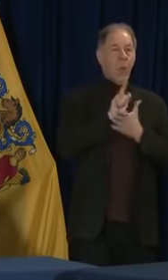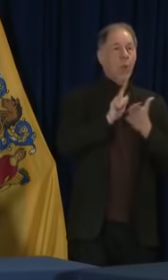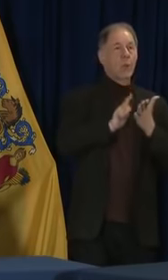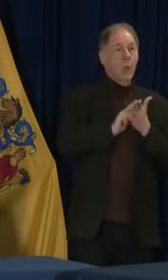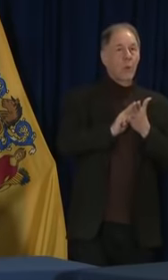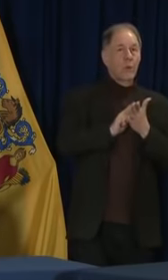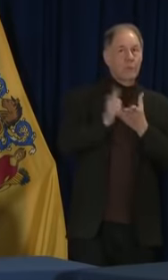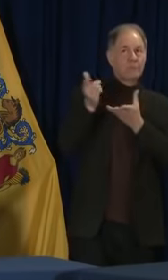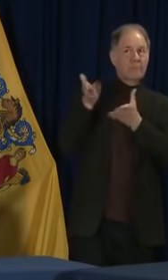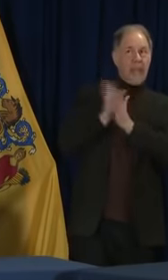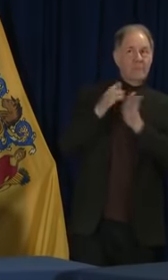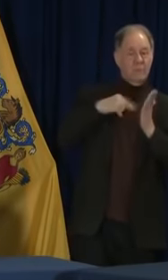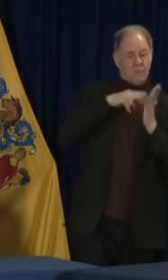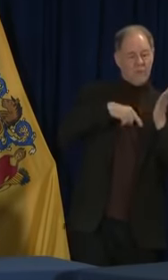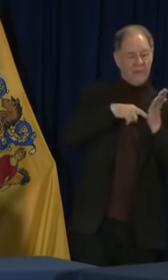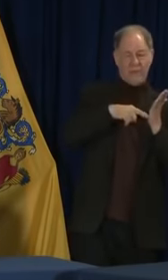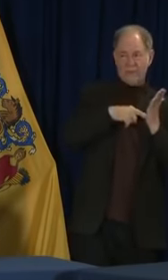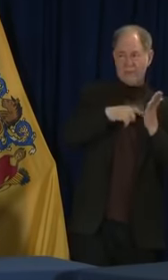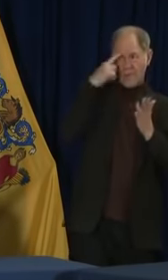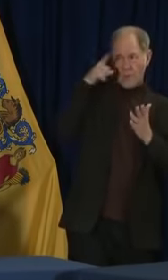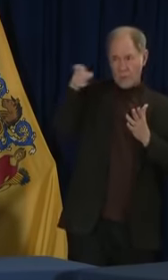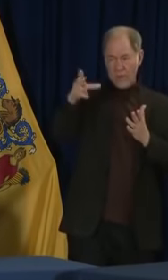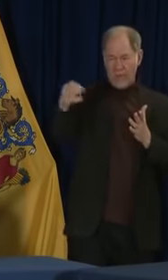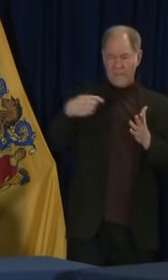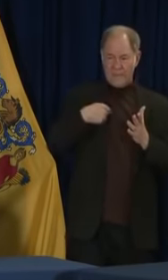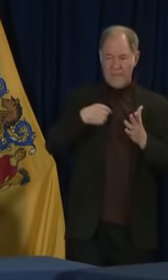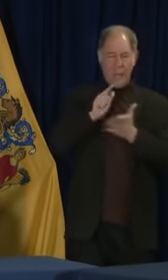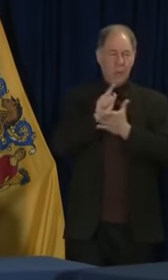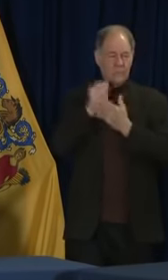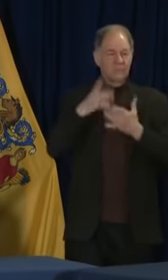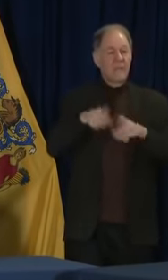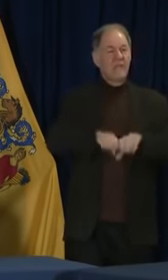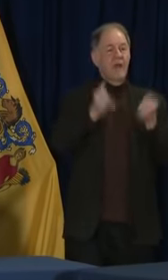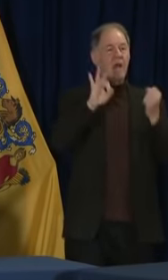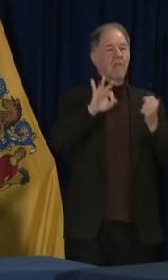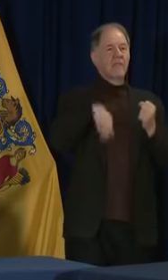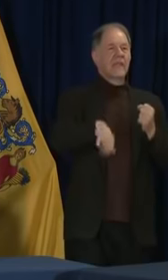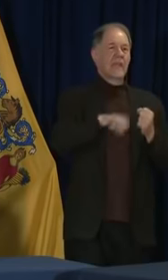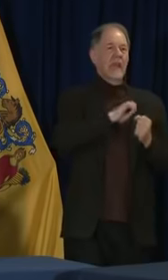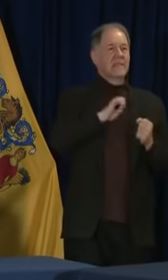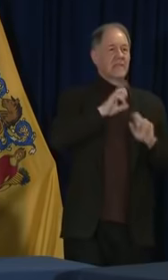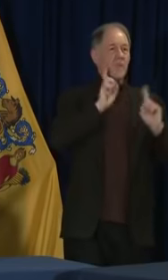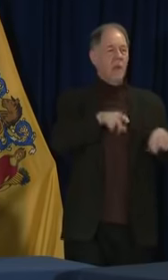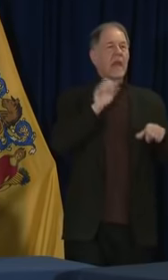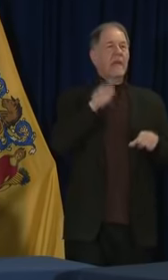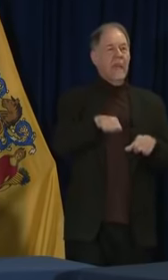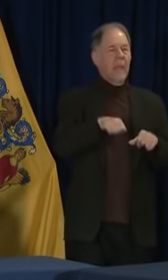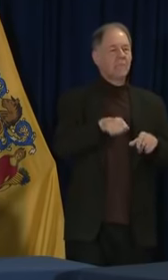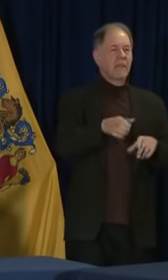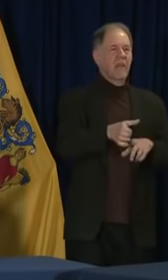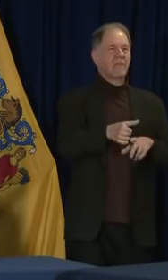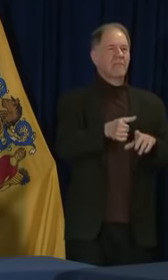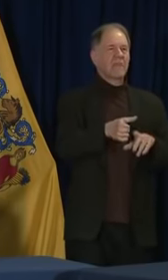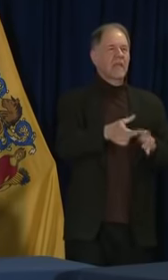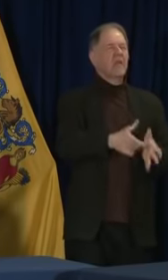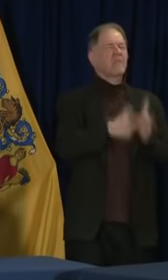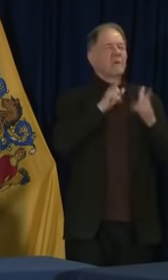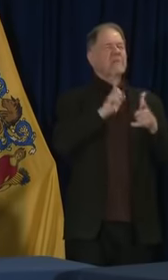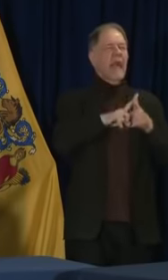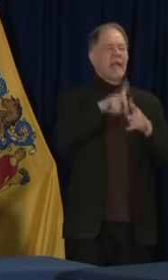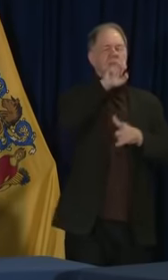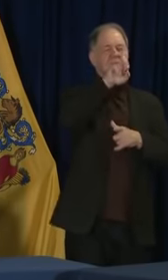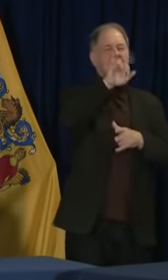following. Pat, this is for you and me, I think. Violations of the executive order can be enforced as disorderly persons